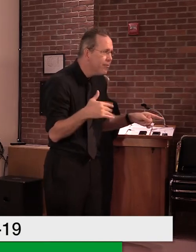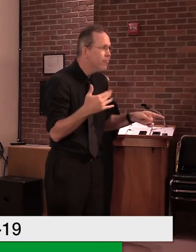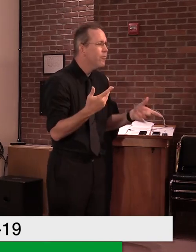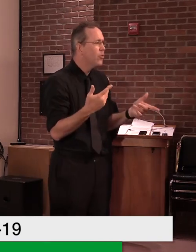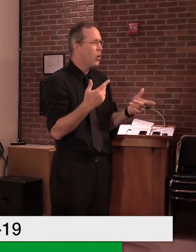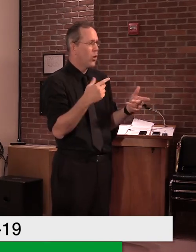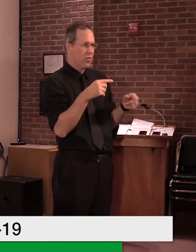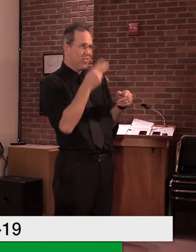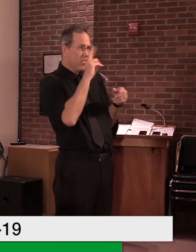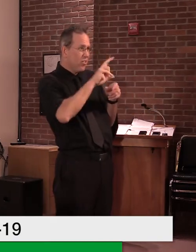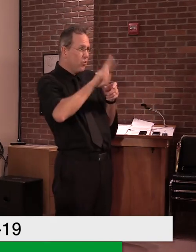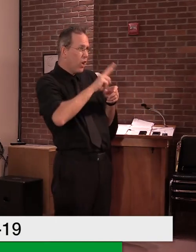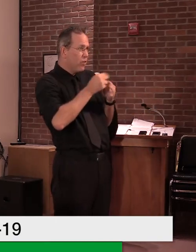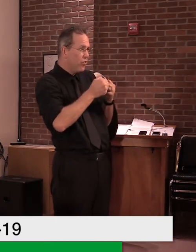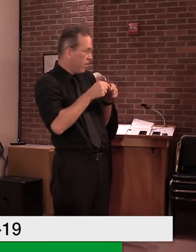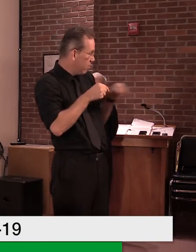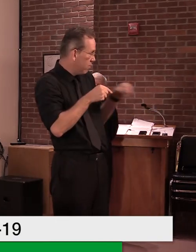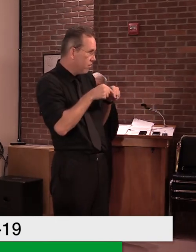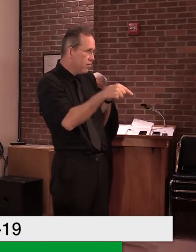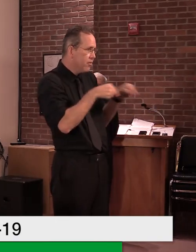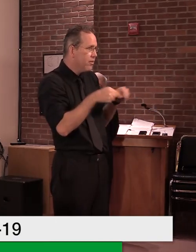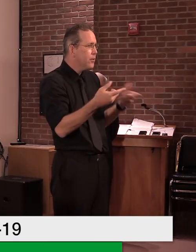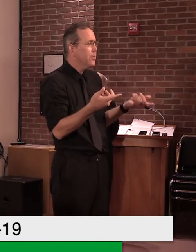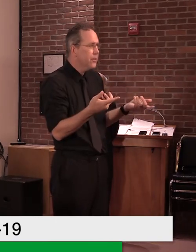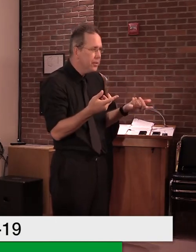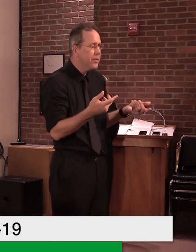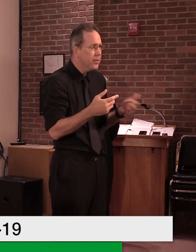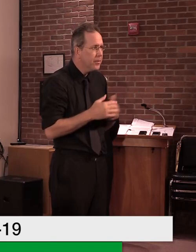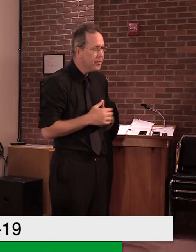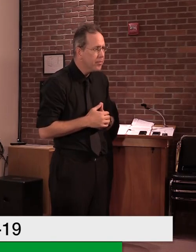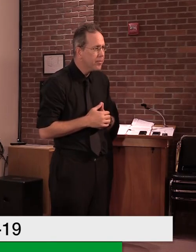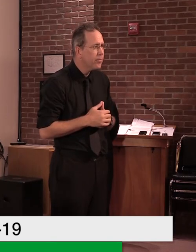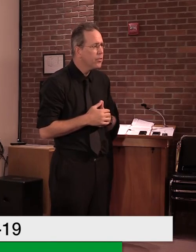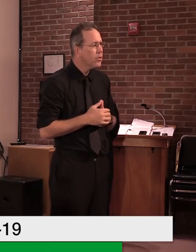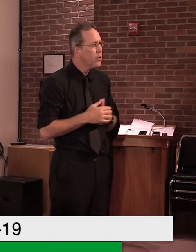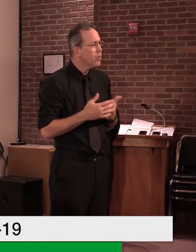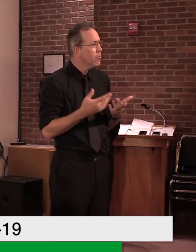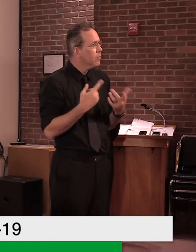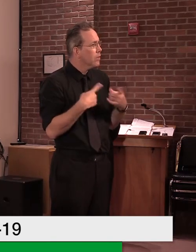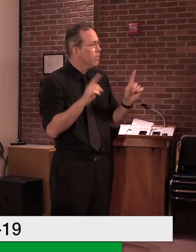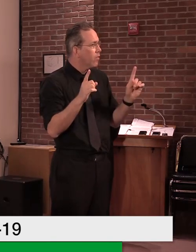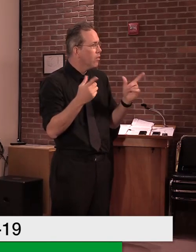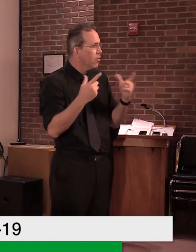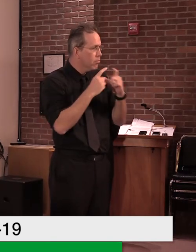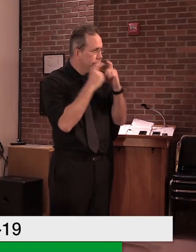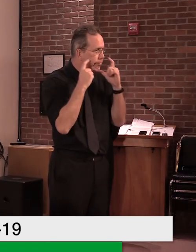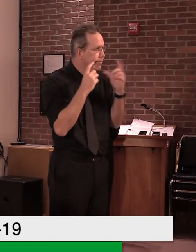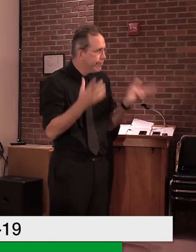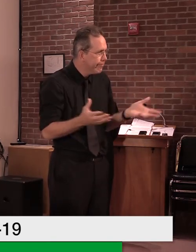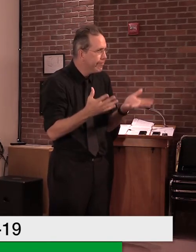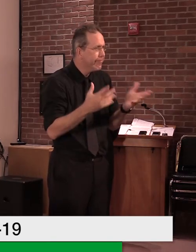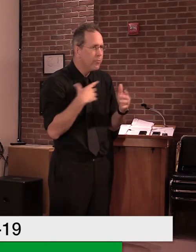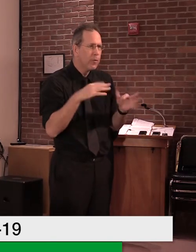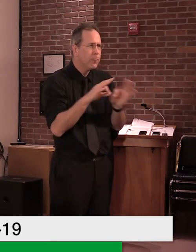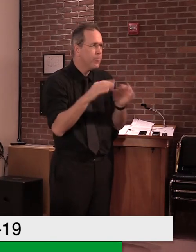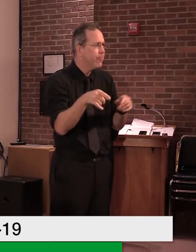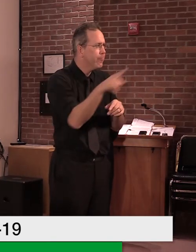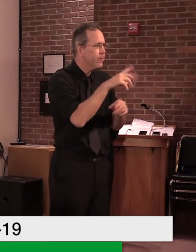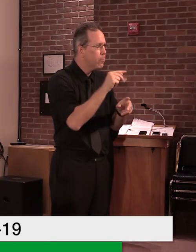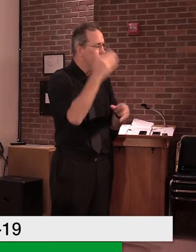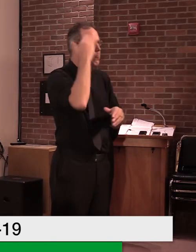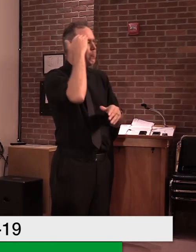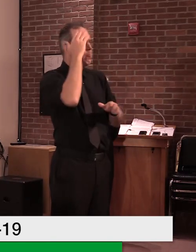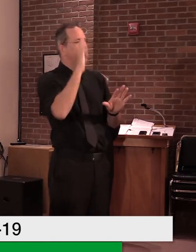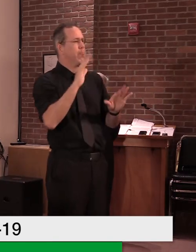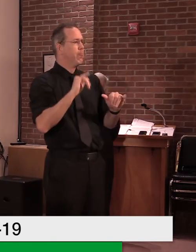period. So we've been able to accomplish a great deal by doing the right thing. And we've been able to, again,